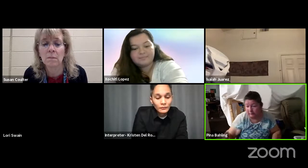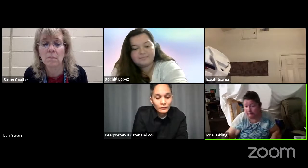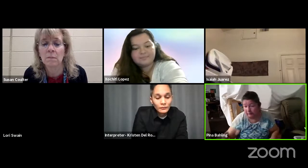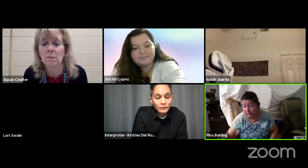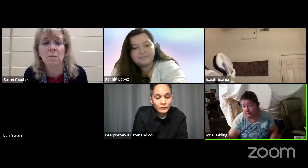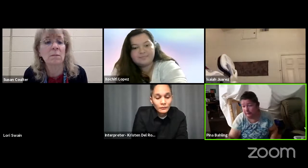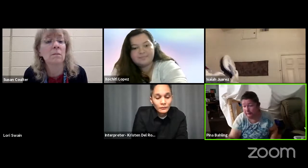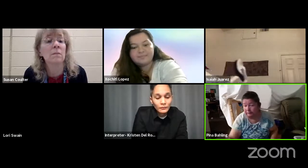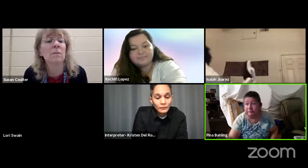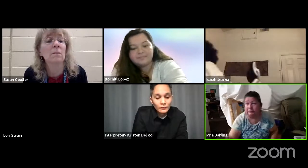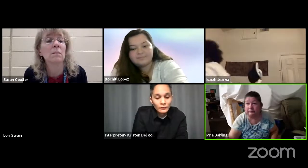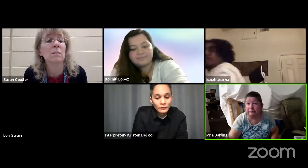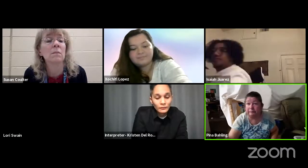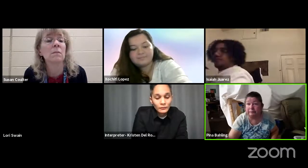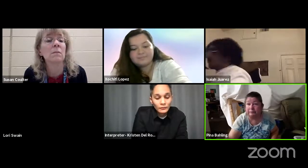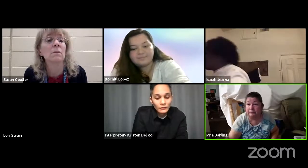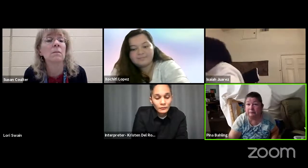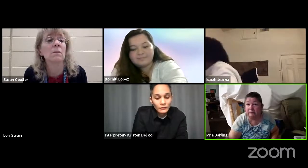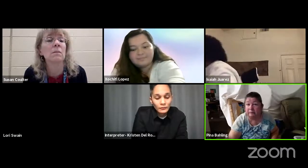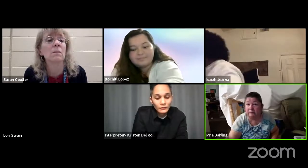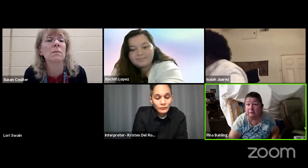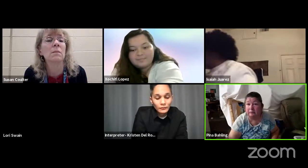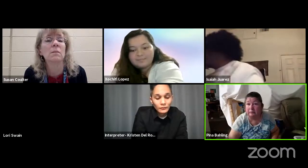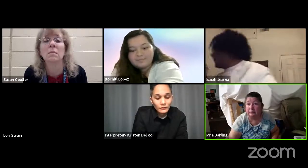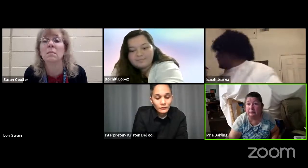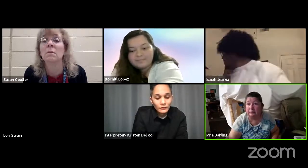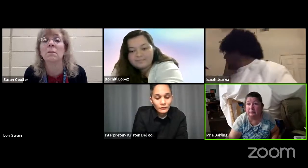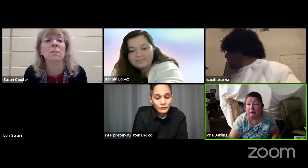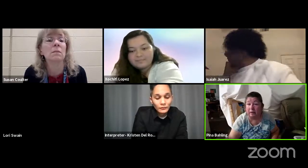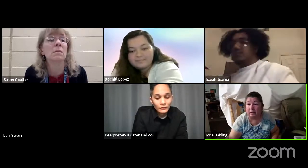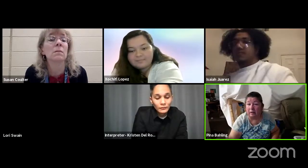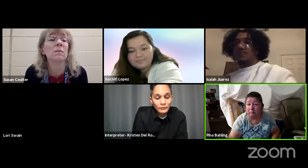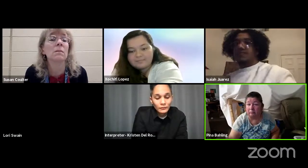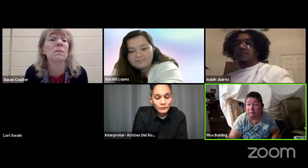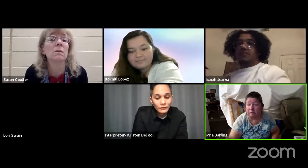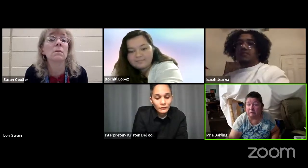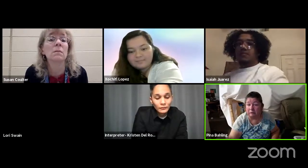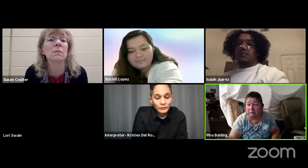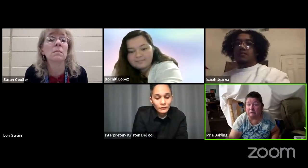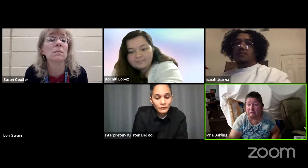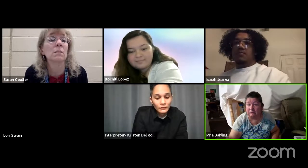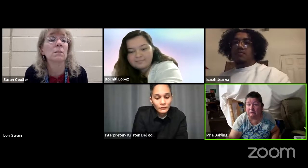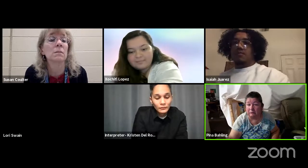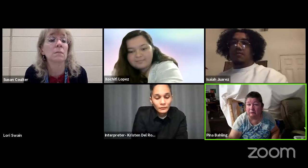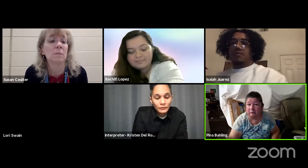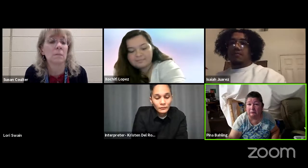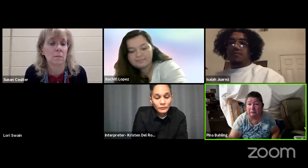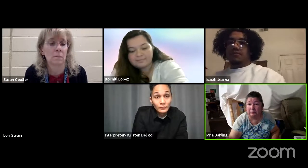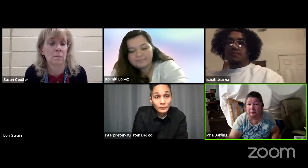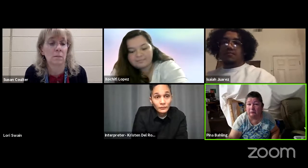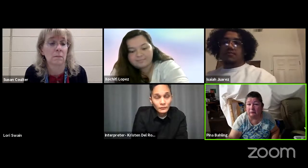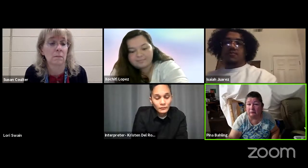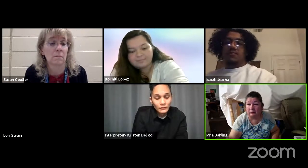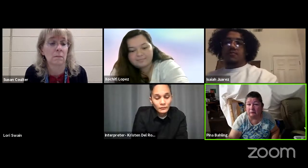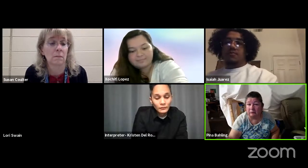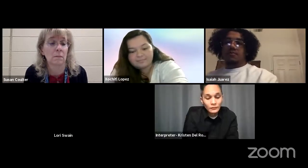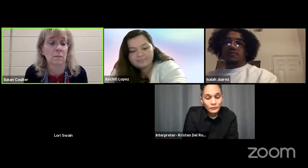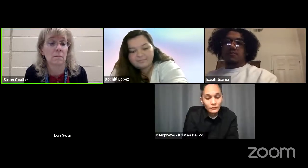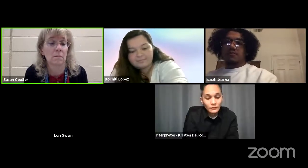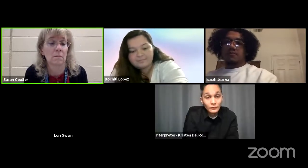Borrow it. Take a little Christmas tree laying home with you. Sounds like you could use it. It's very sweet, but I can't take this.